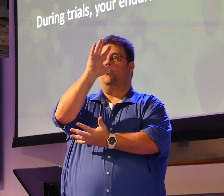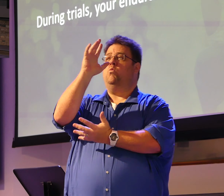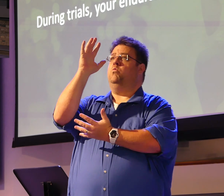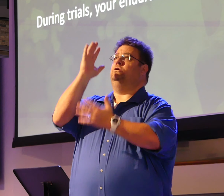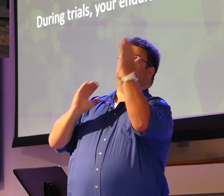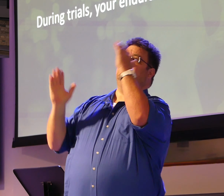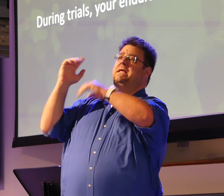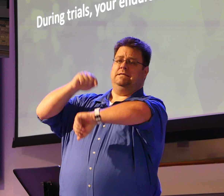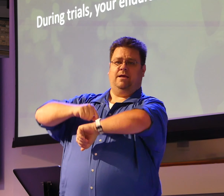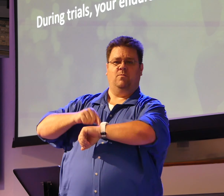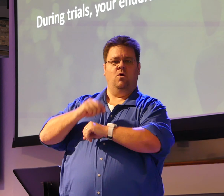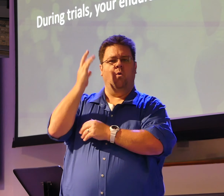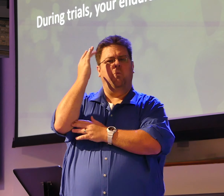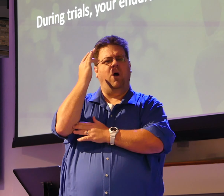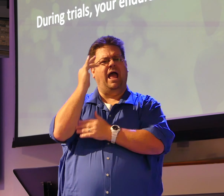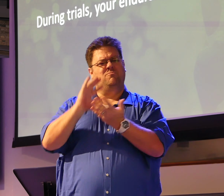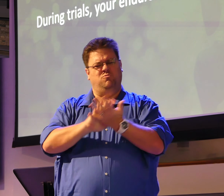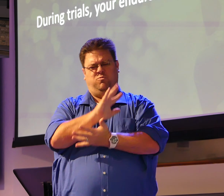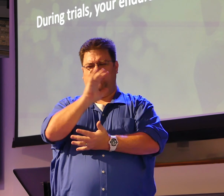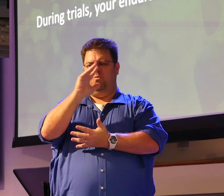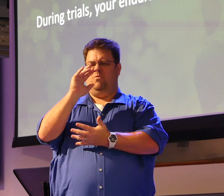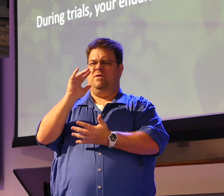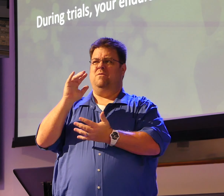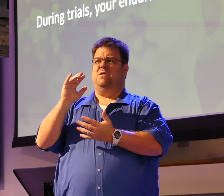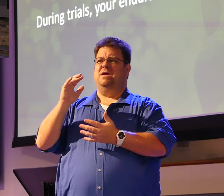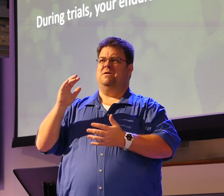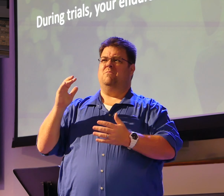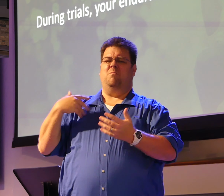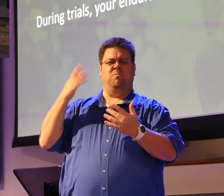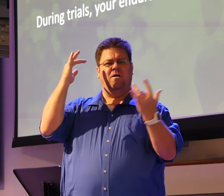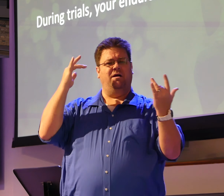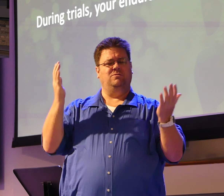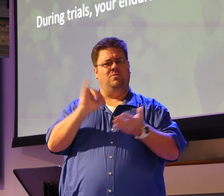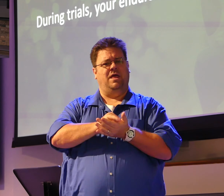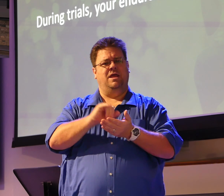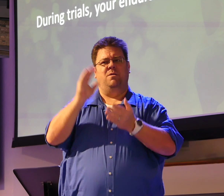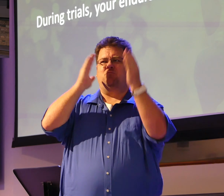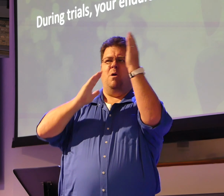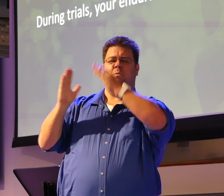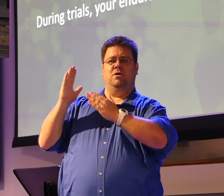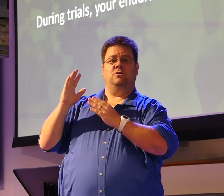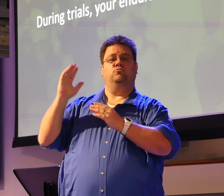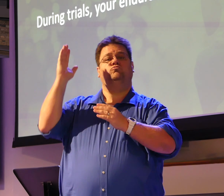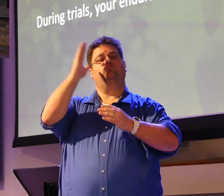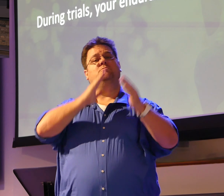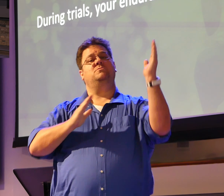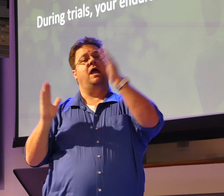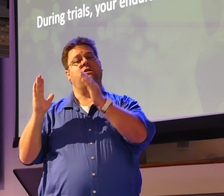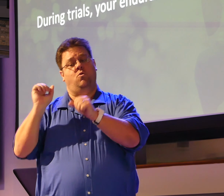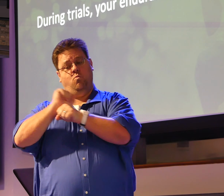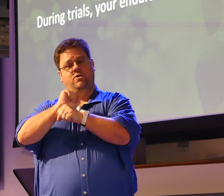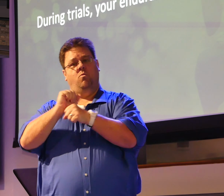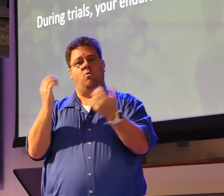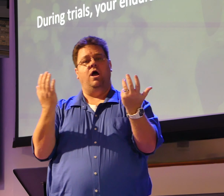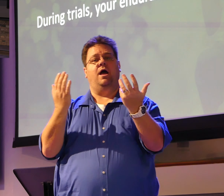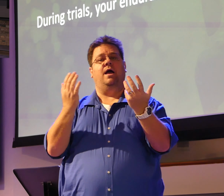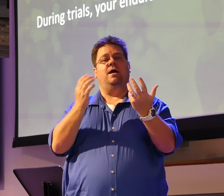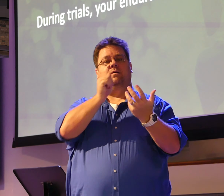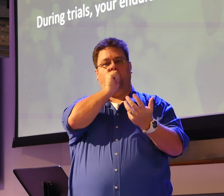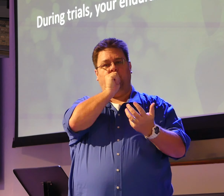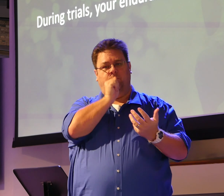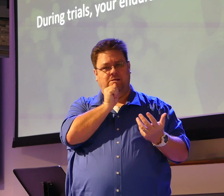we glory in tribulations wow why why do you glory in problems knowing that tribulation works